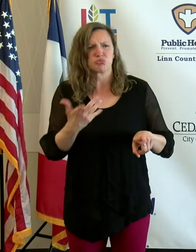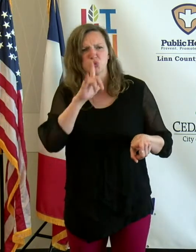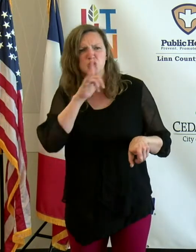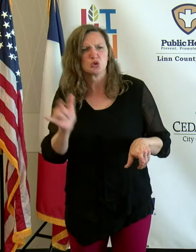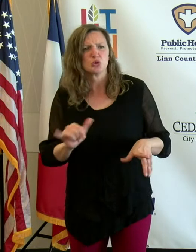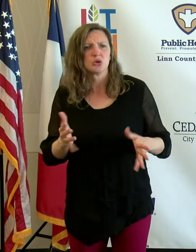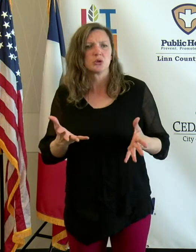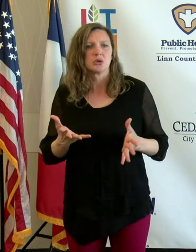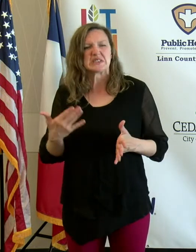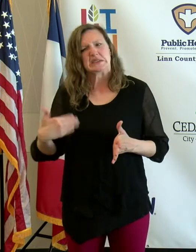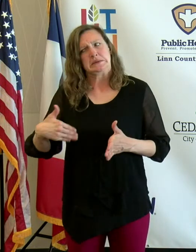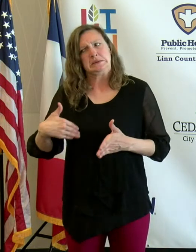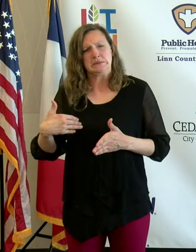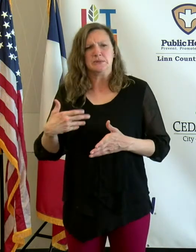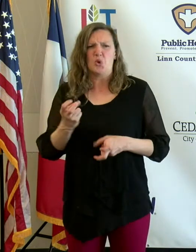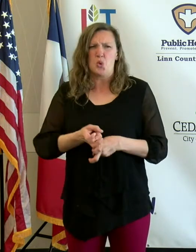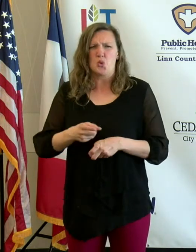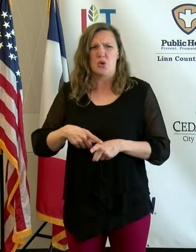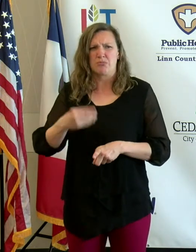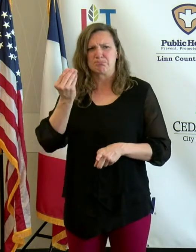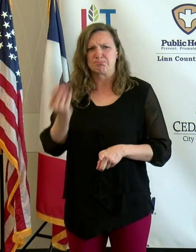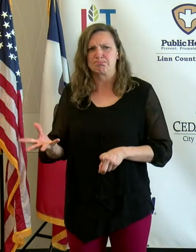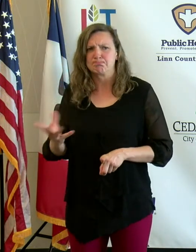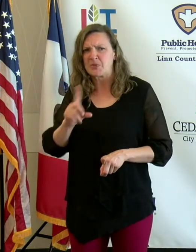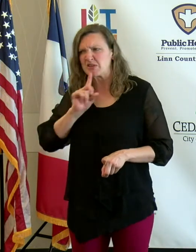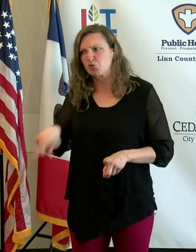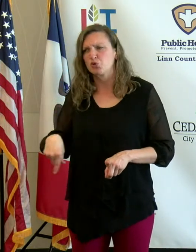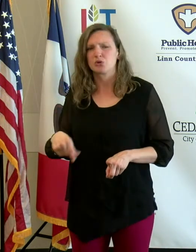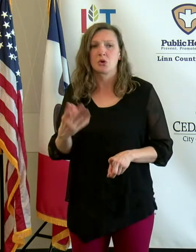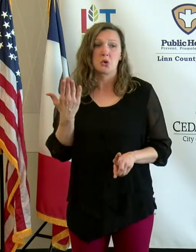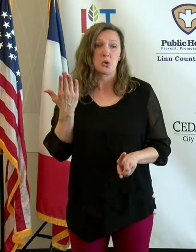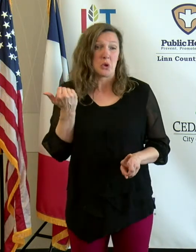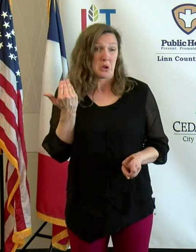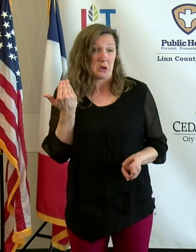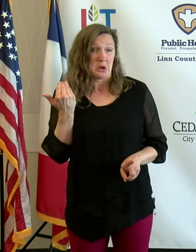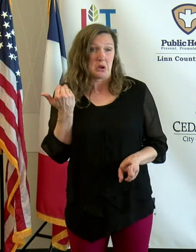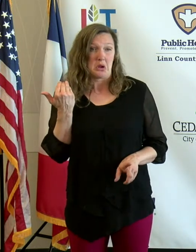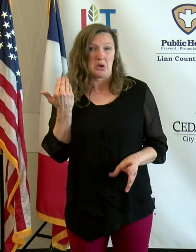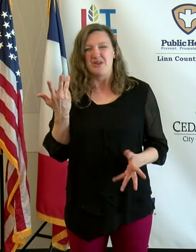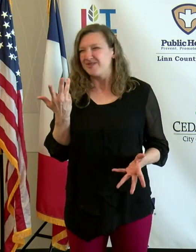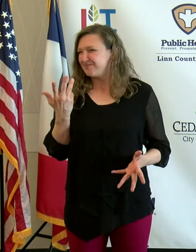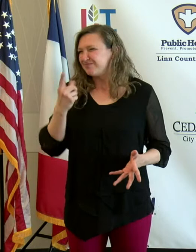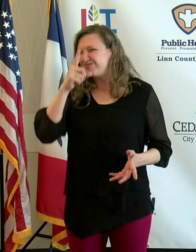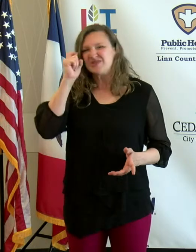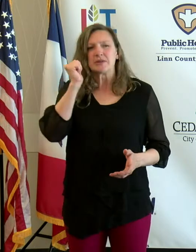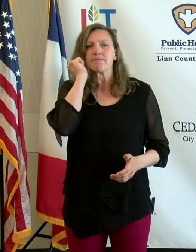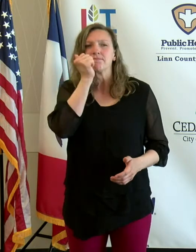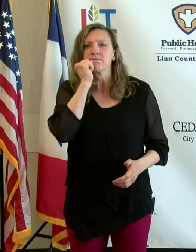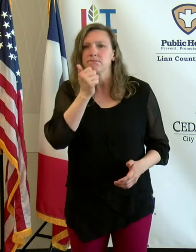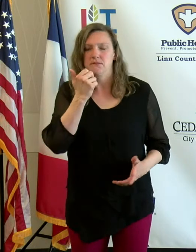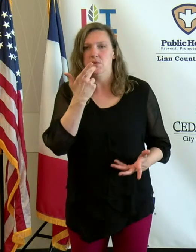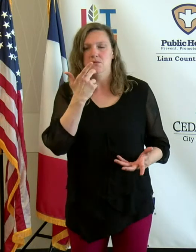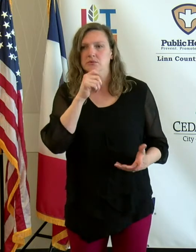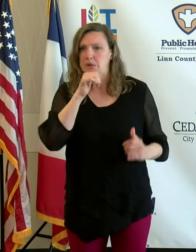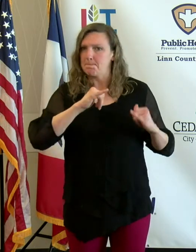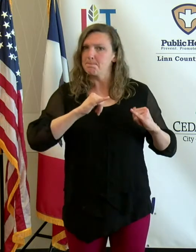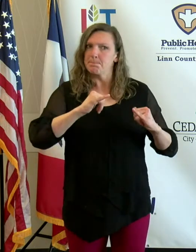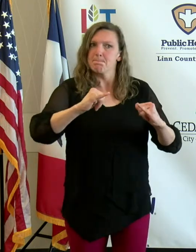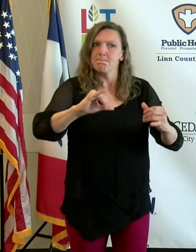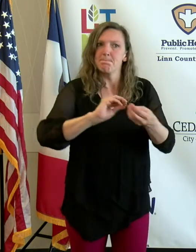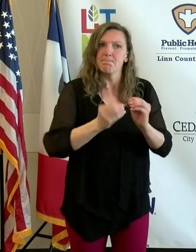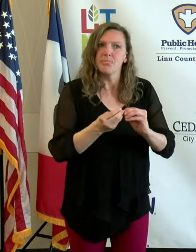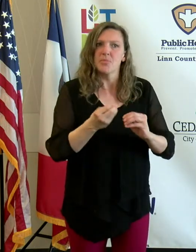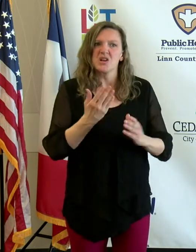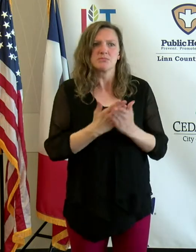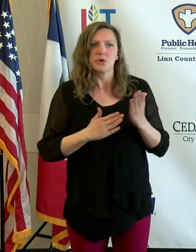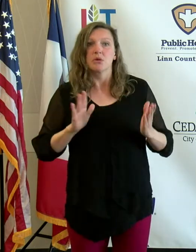answer, just because that fluctuates on a daily basis. So there are different ways to do testing. We have the State Hygienic Lab,